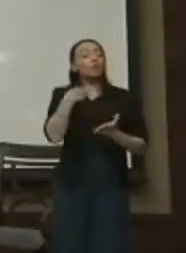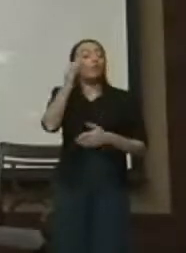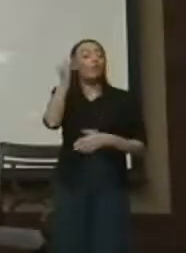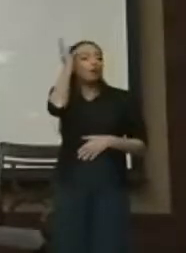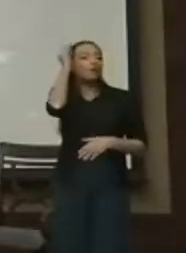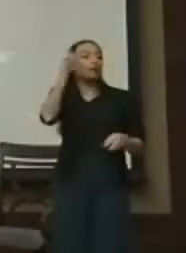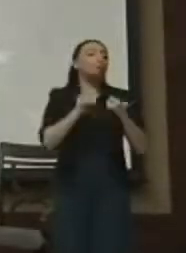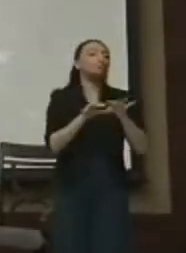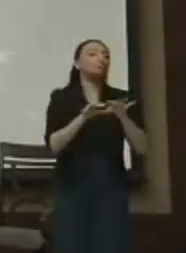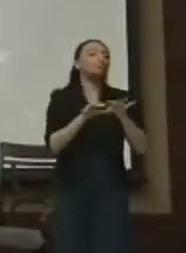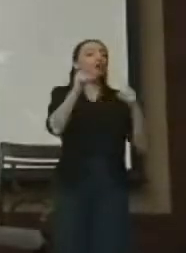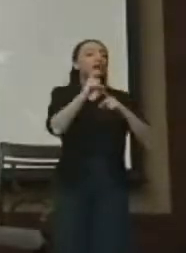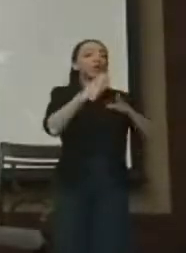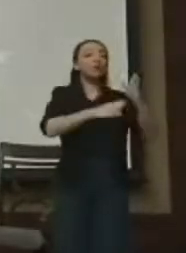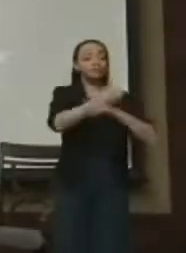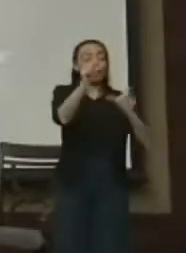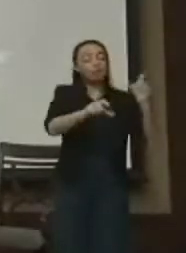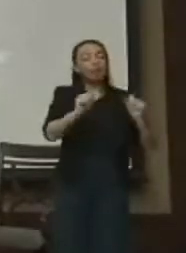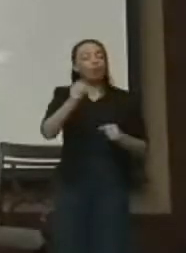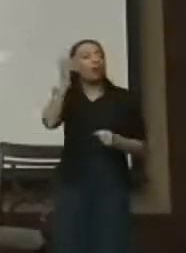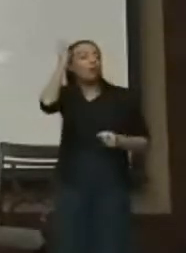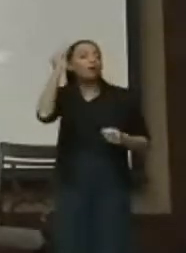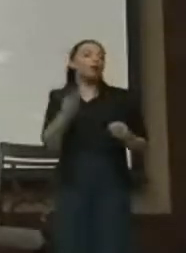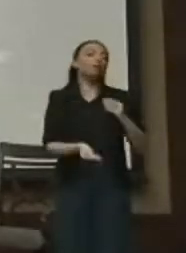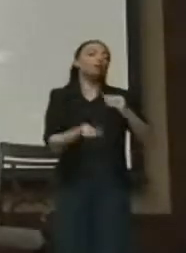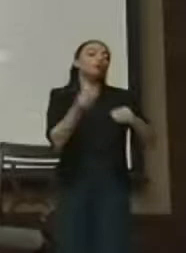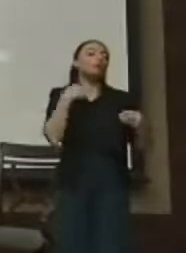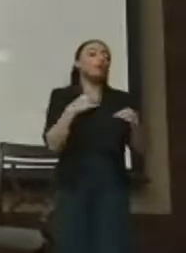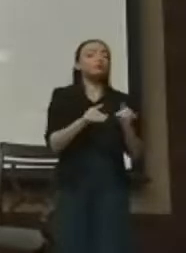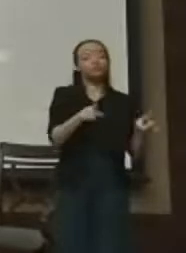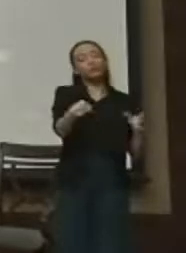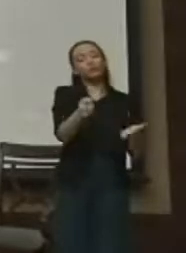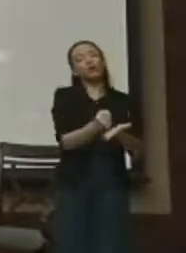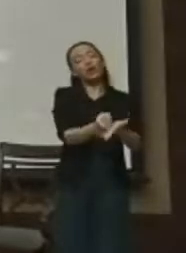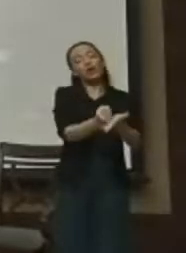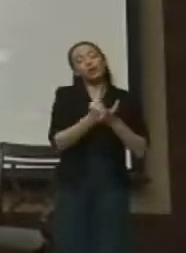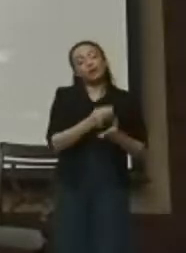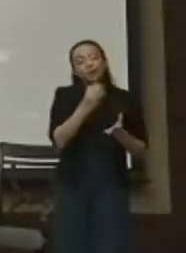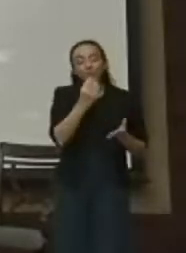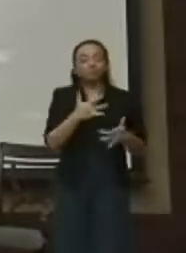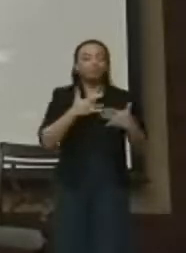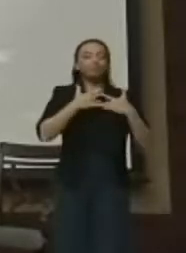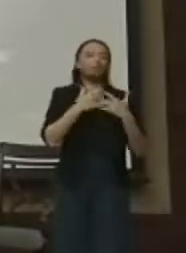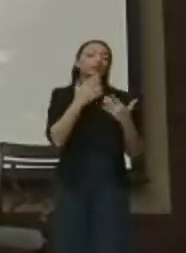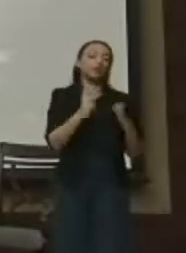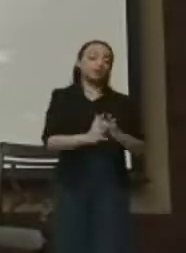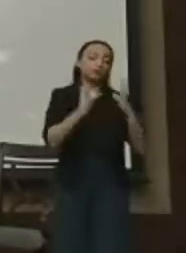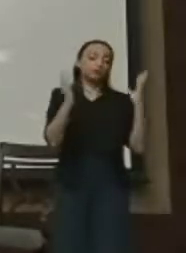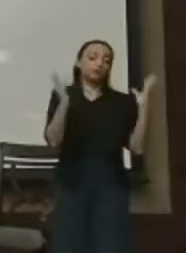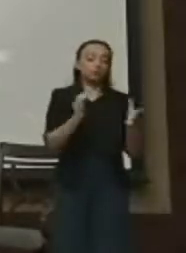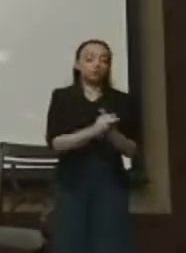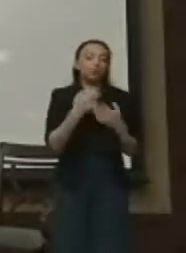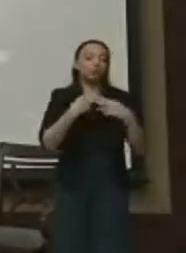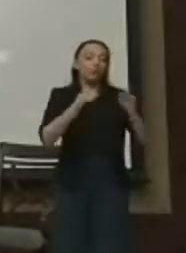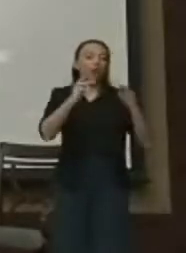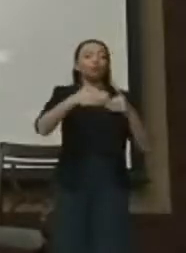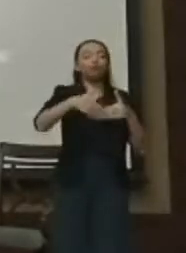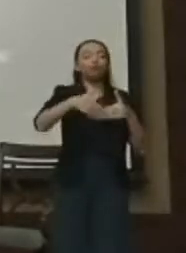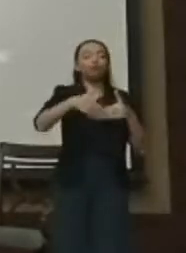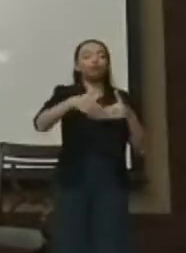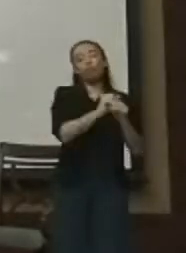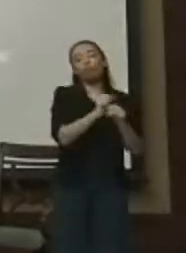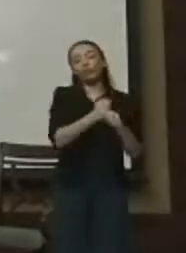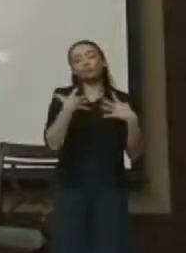awareness on the disabled and the rights, I think we would be extremely gratified. Thank you very much, and we look forward. Thank you,